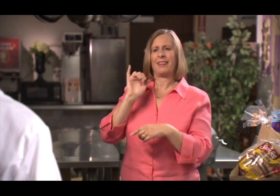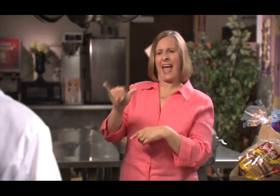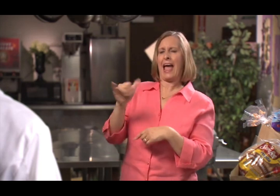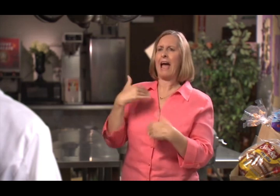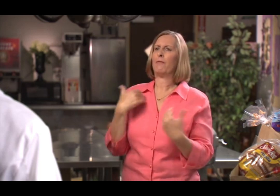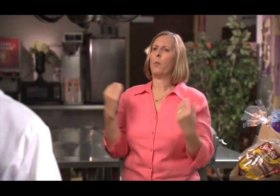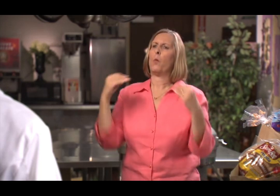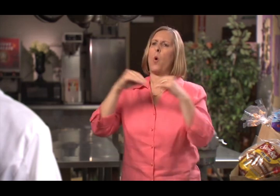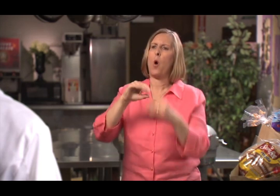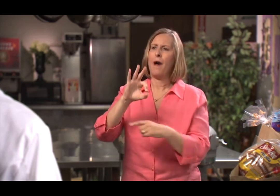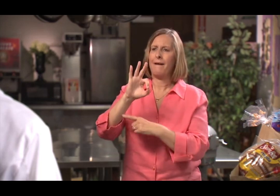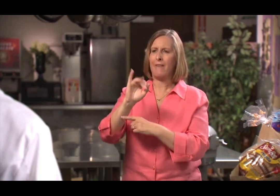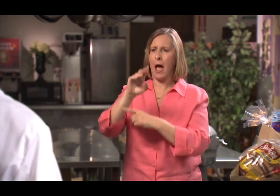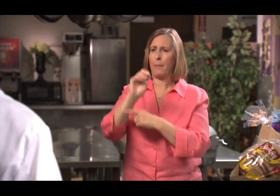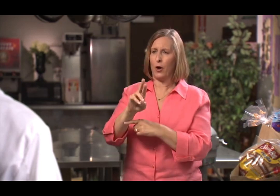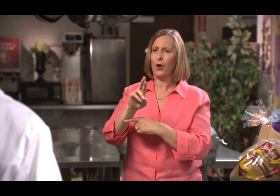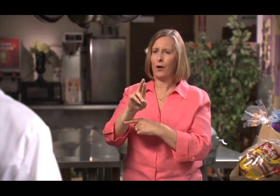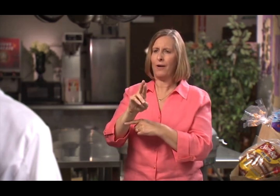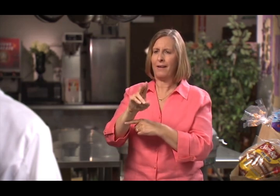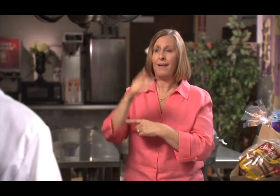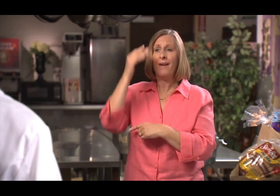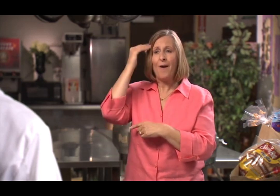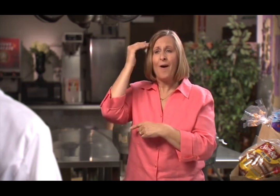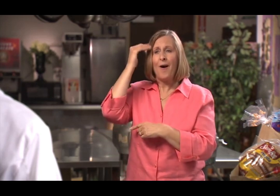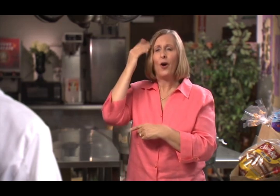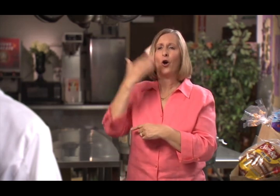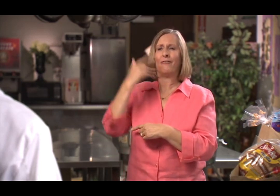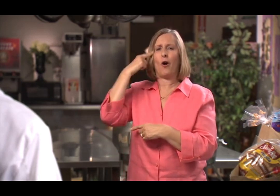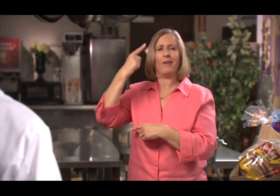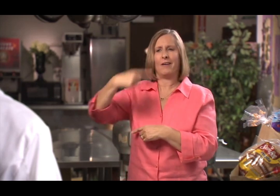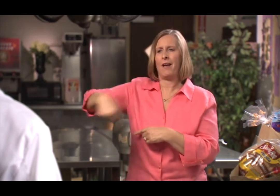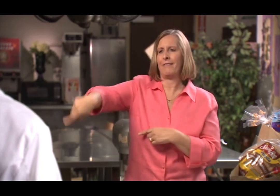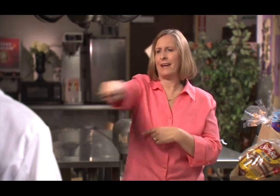They contain more fiber, which, as you know, is better for us.